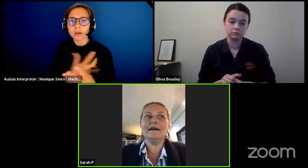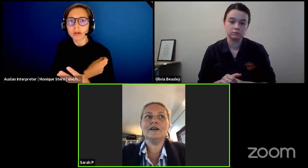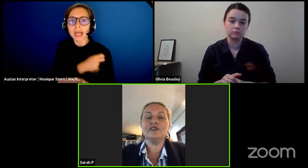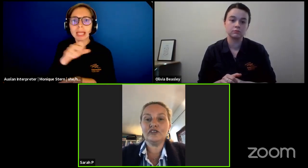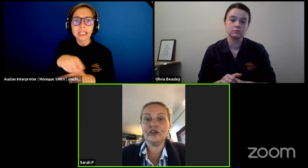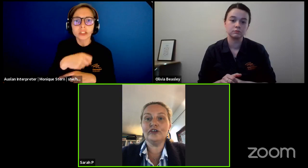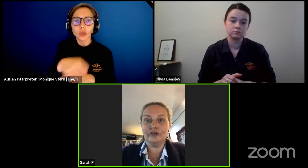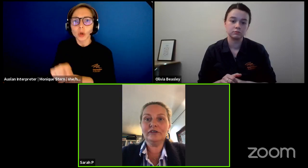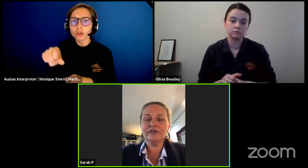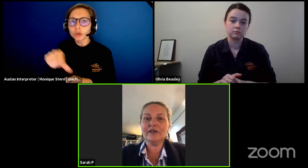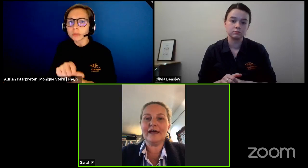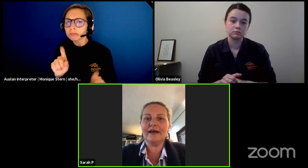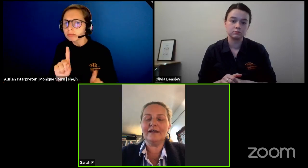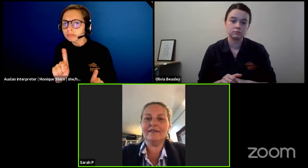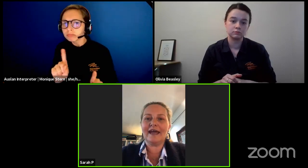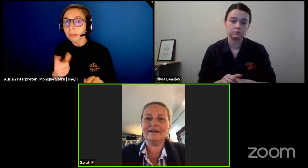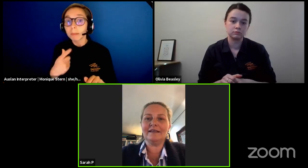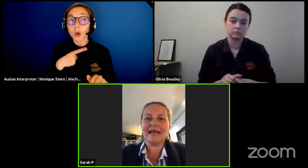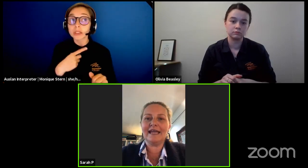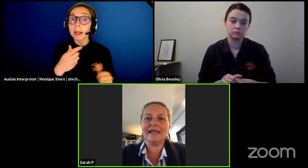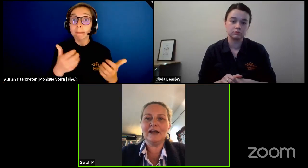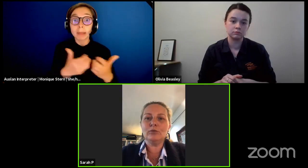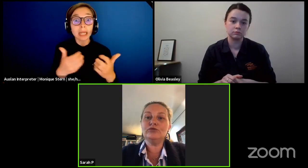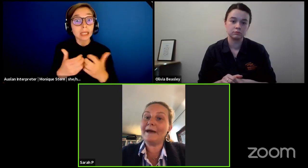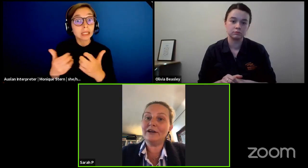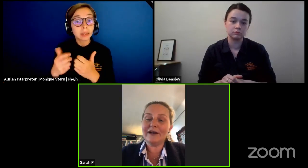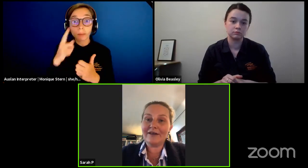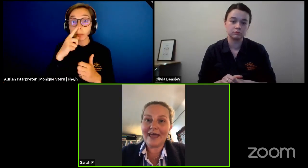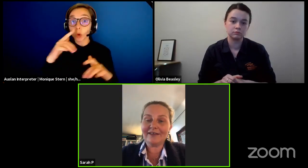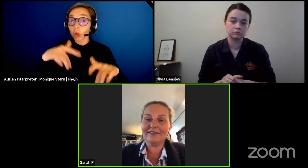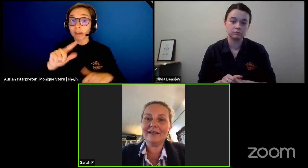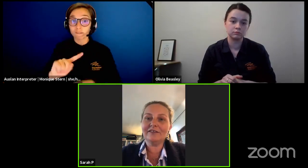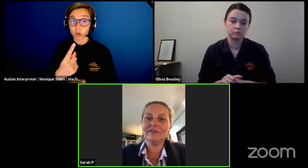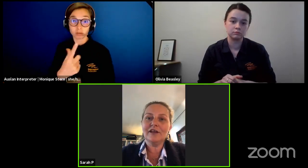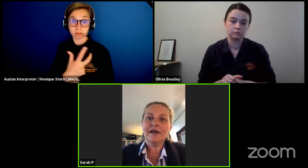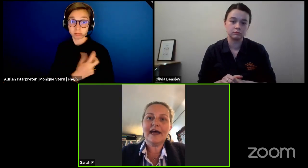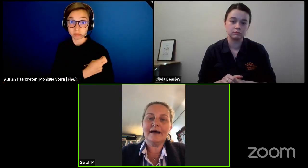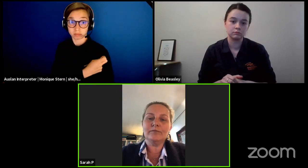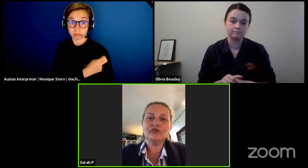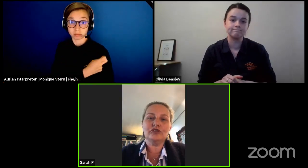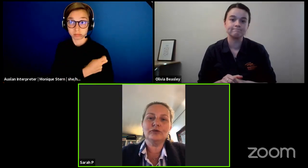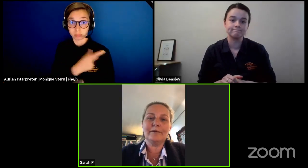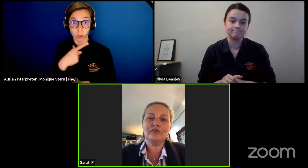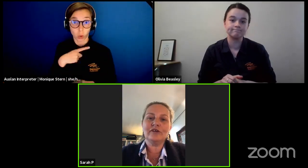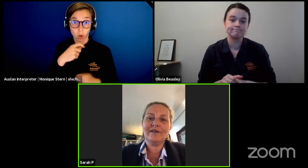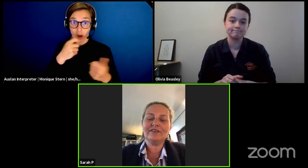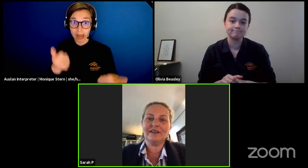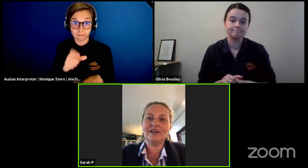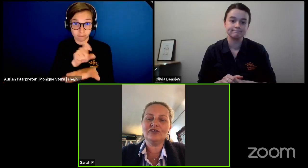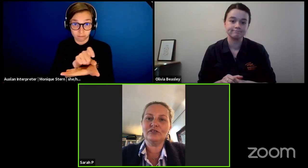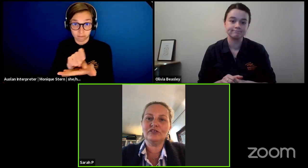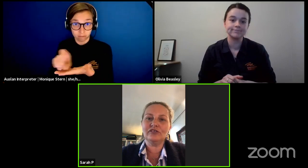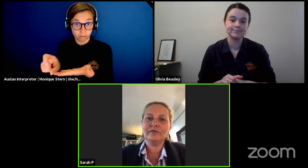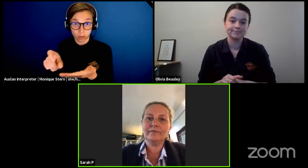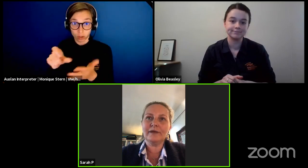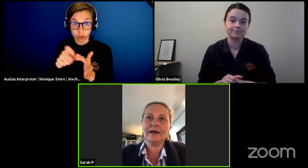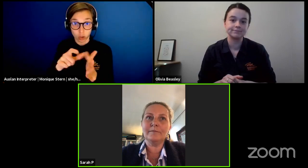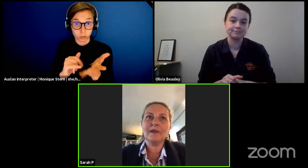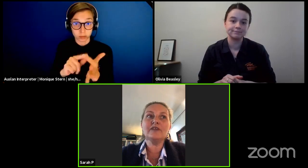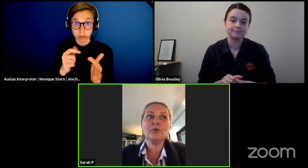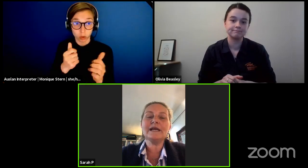we are concerned that they may not have access to